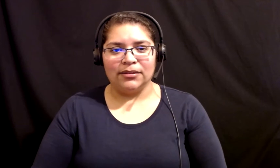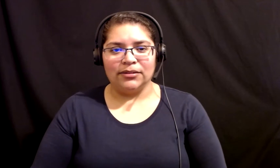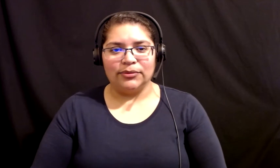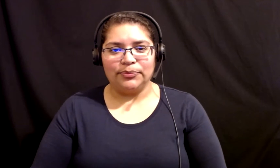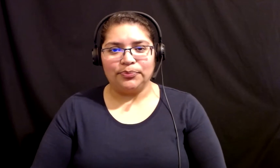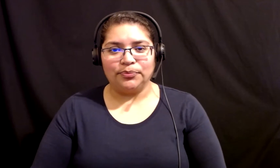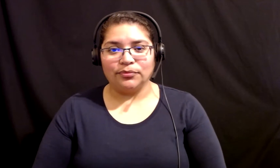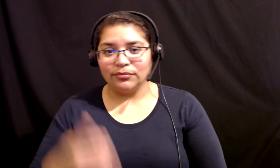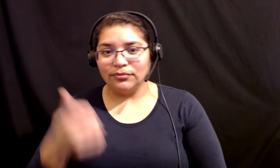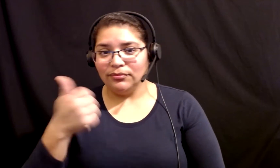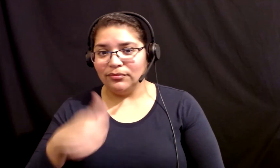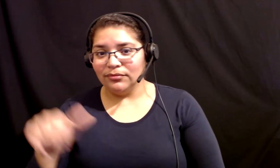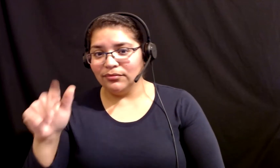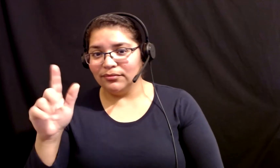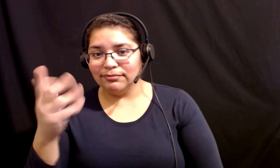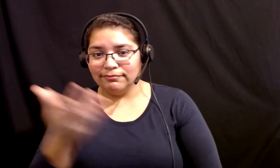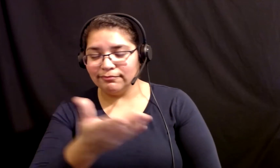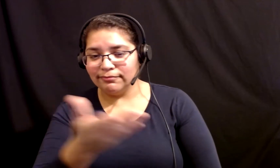Anyone else?